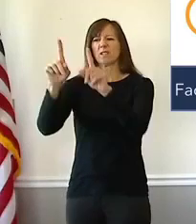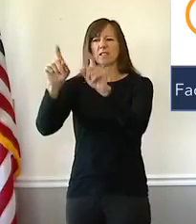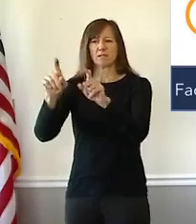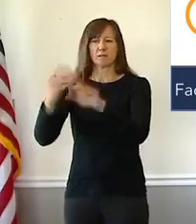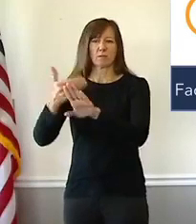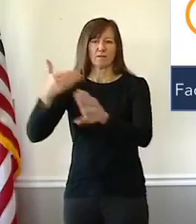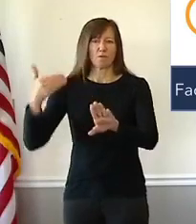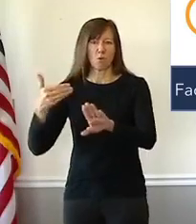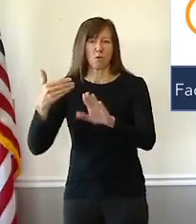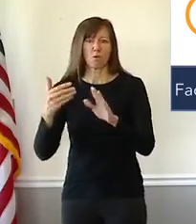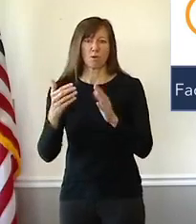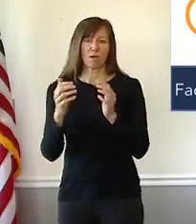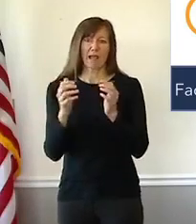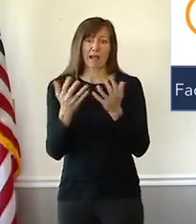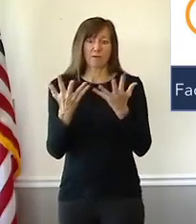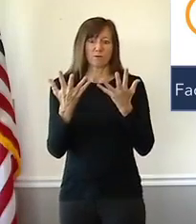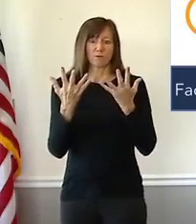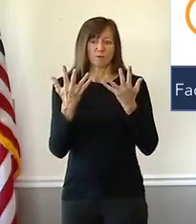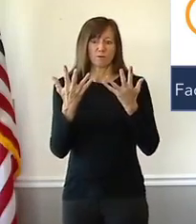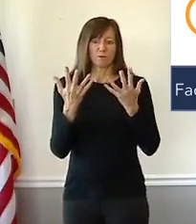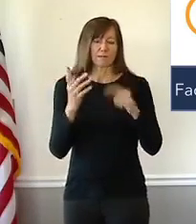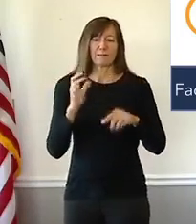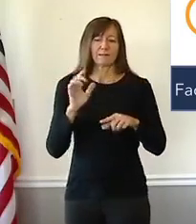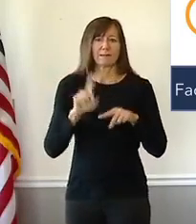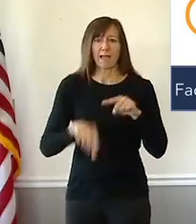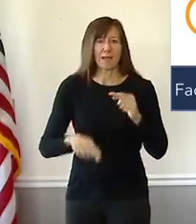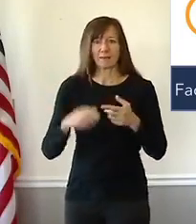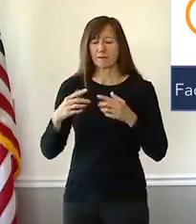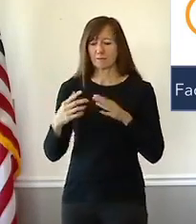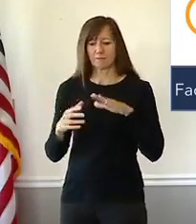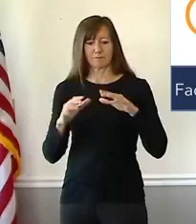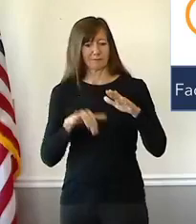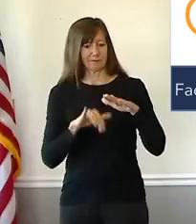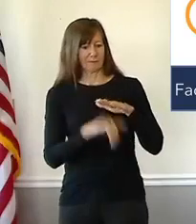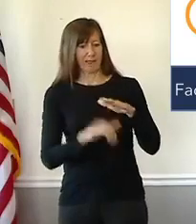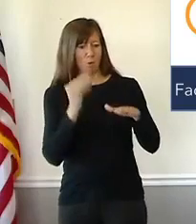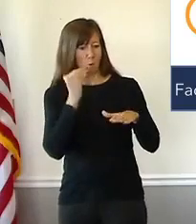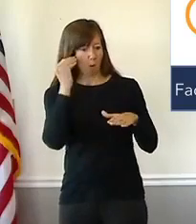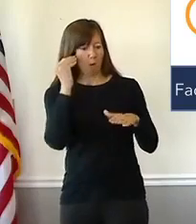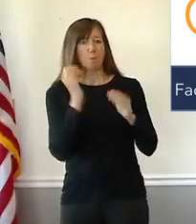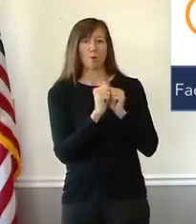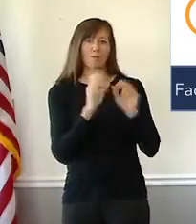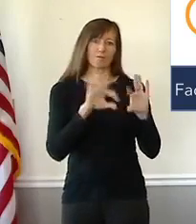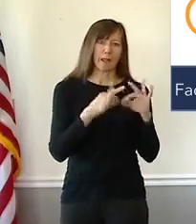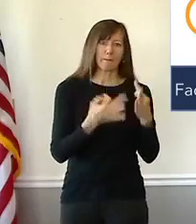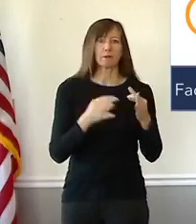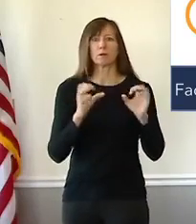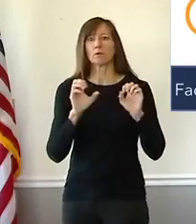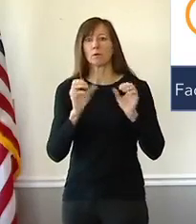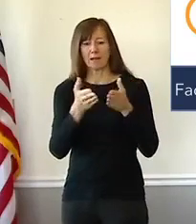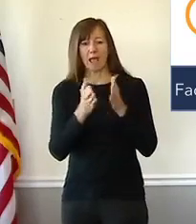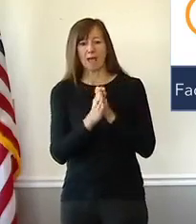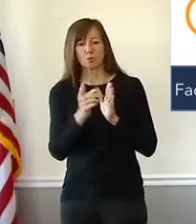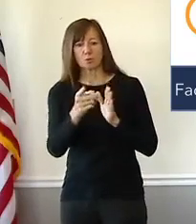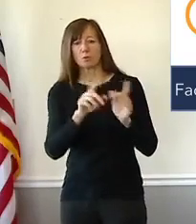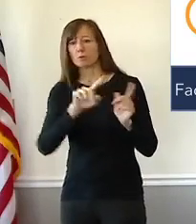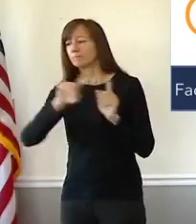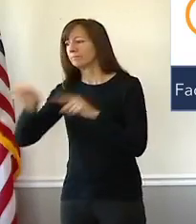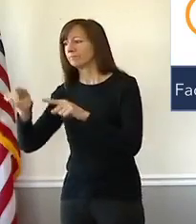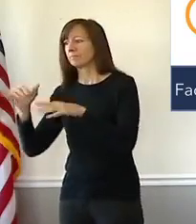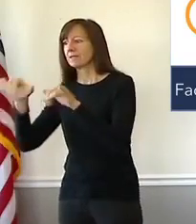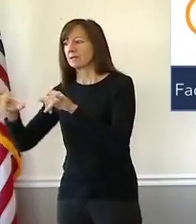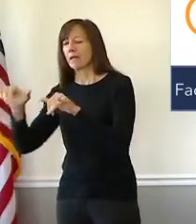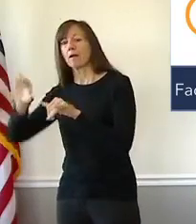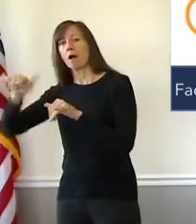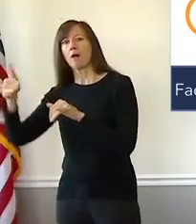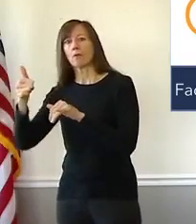and you don't want to quarantine and aren't able to quarantine at home. You might be asked to quarantine someplace else. And yes, there is accommodation for that. The Department of Behavioral and